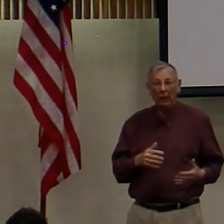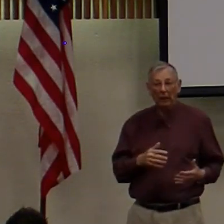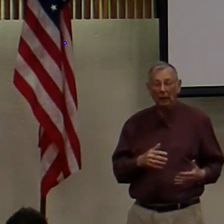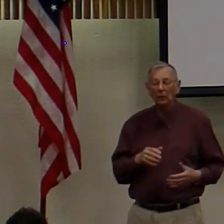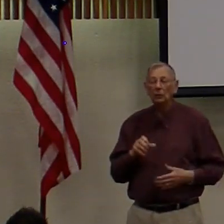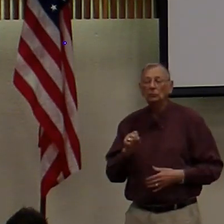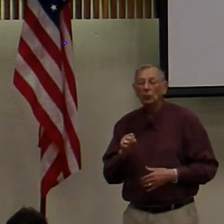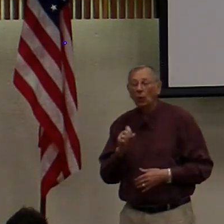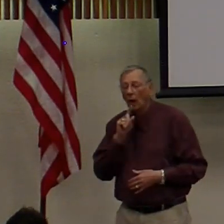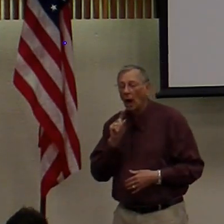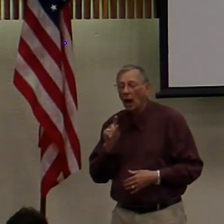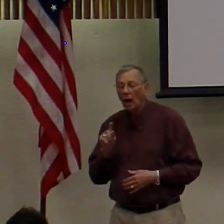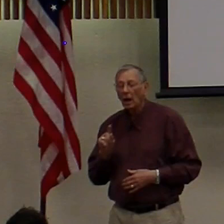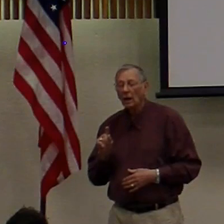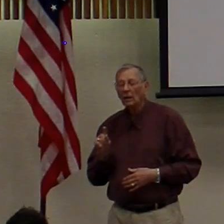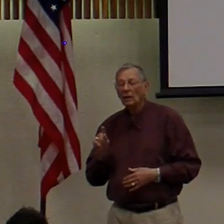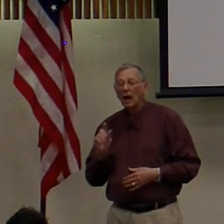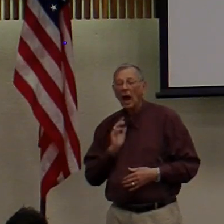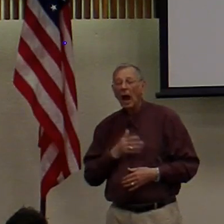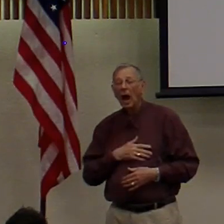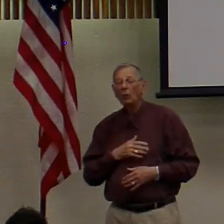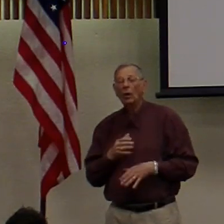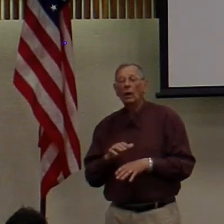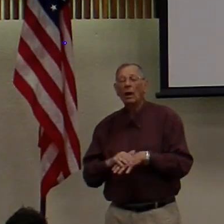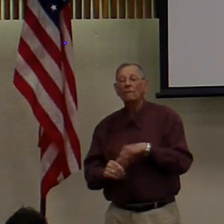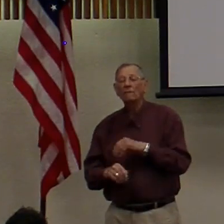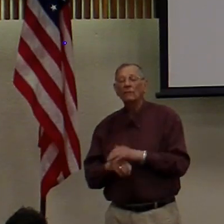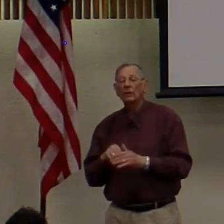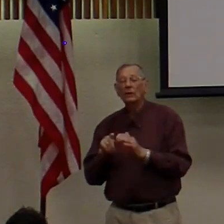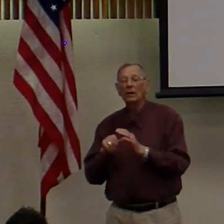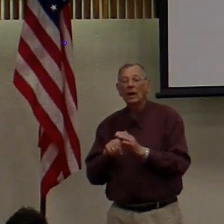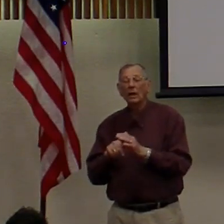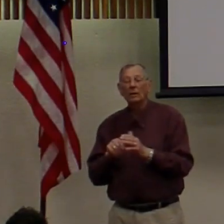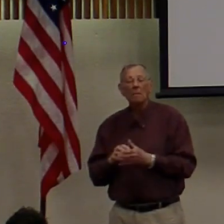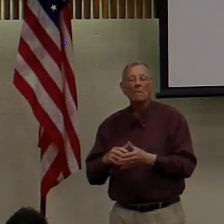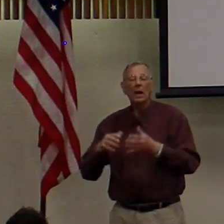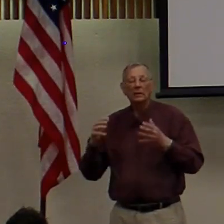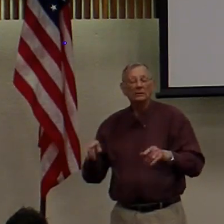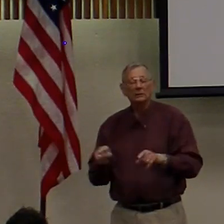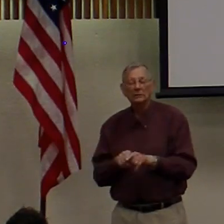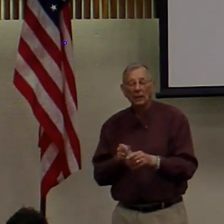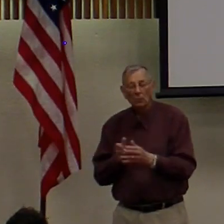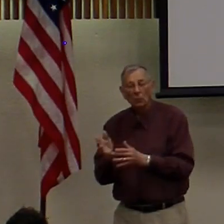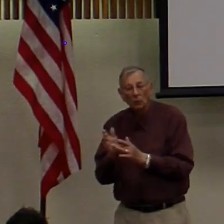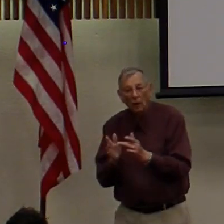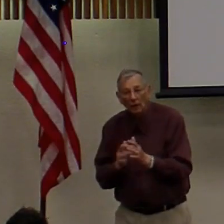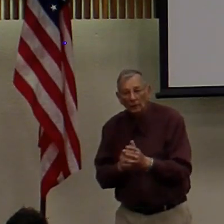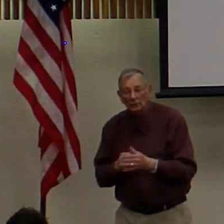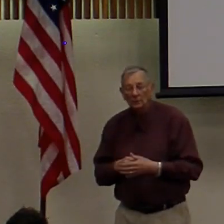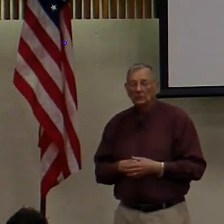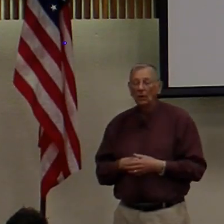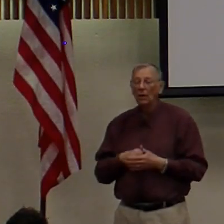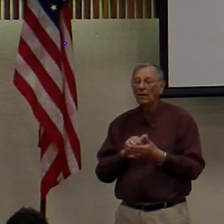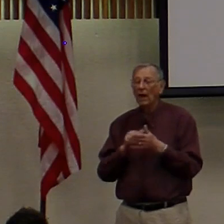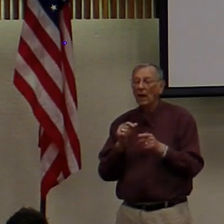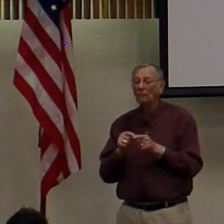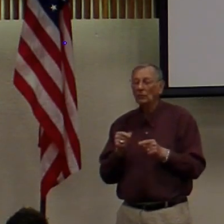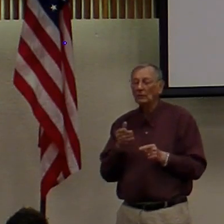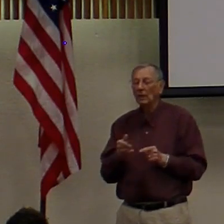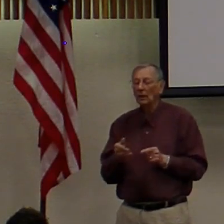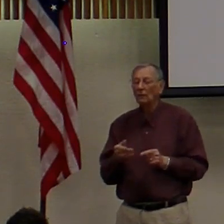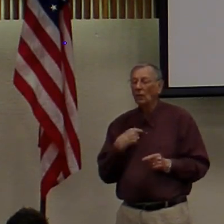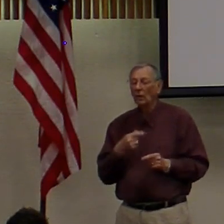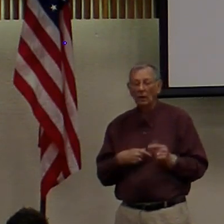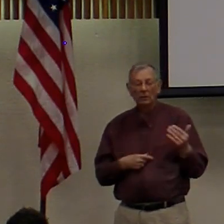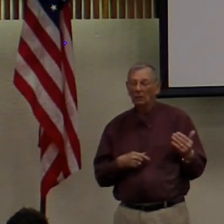so also our comfort is in abundance through Christ. That verse is put into